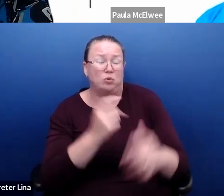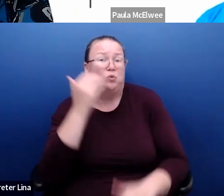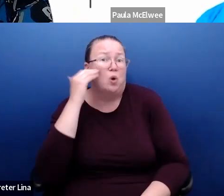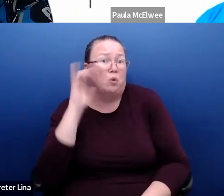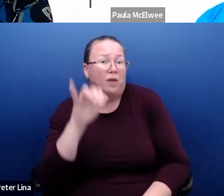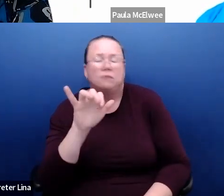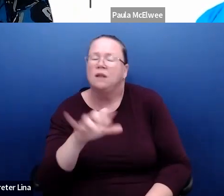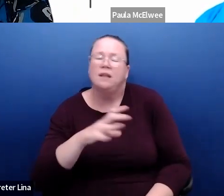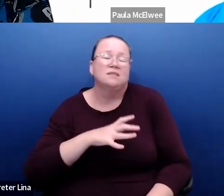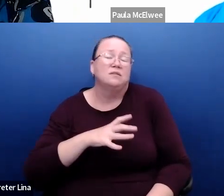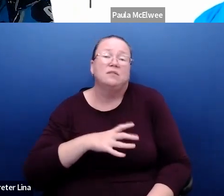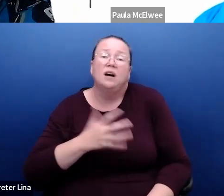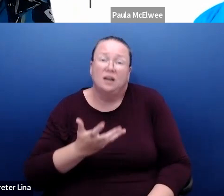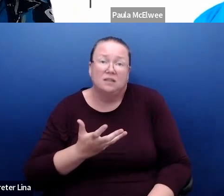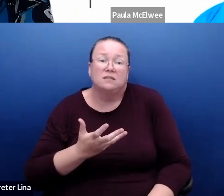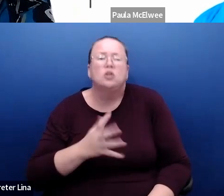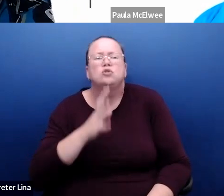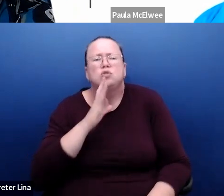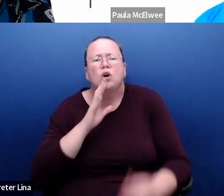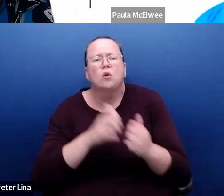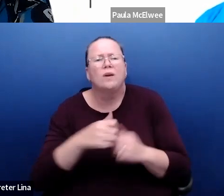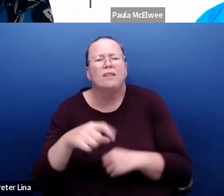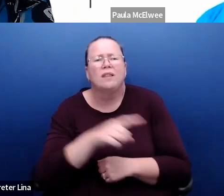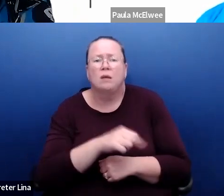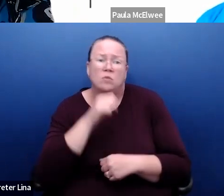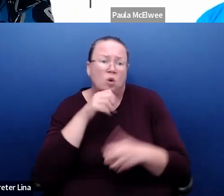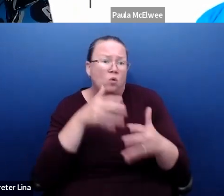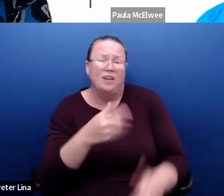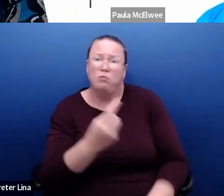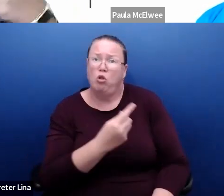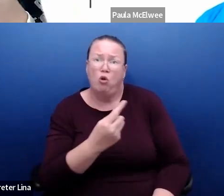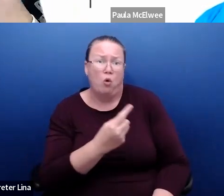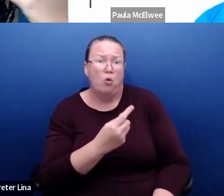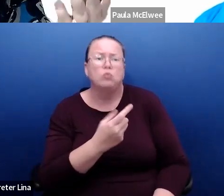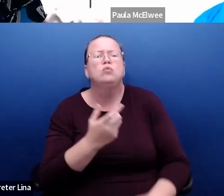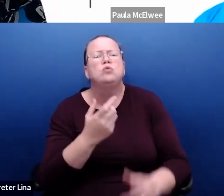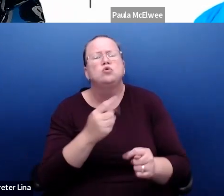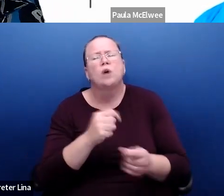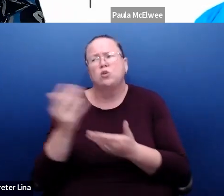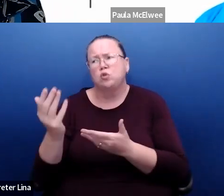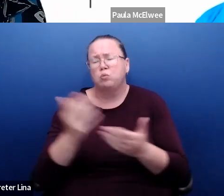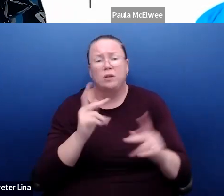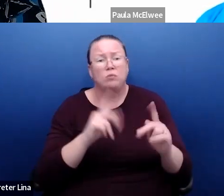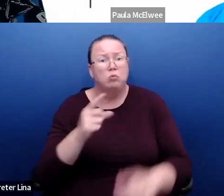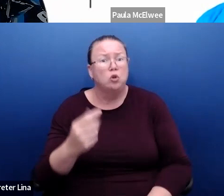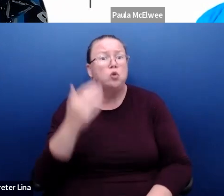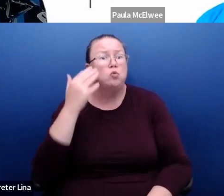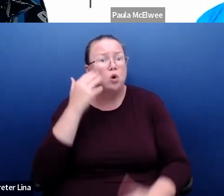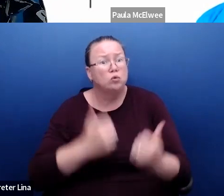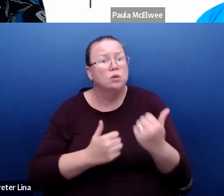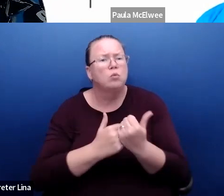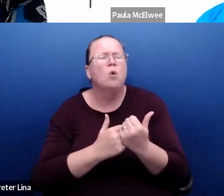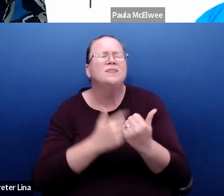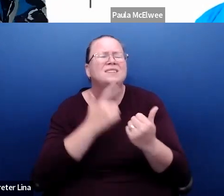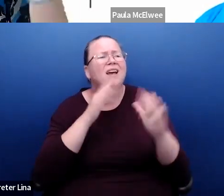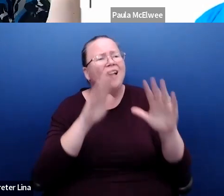okay. Talk to them, don't leave the person alone. And try to bring in people that you know are supportive to say, oh,